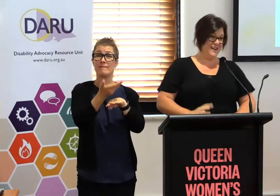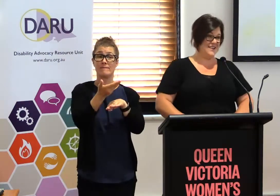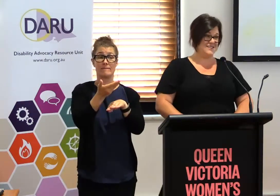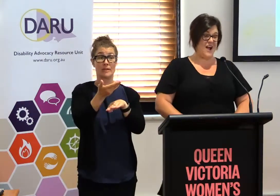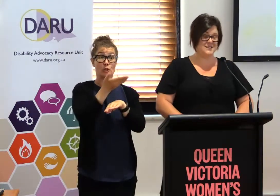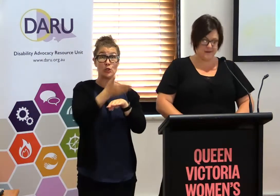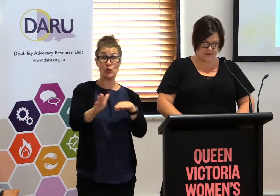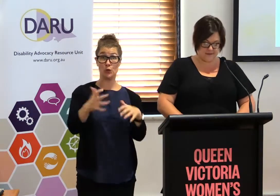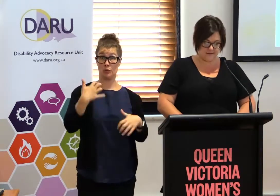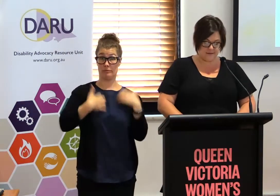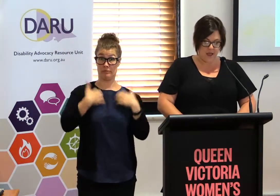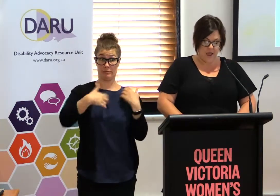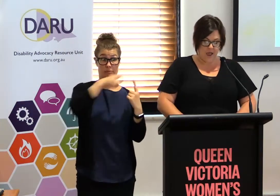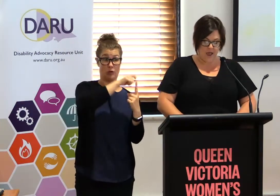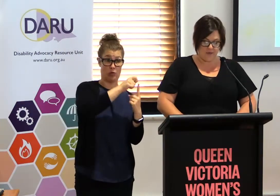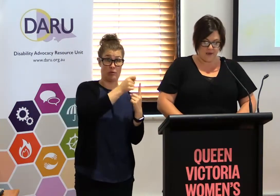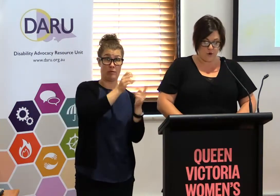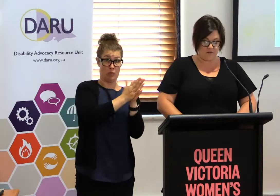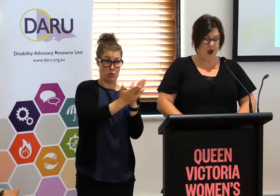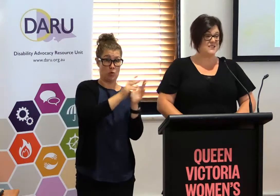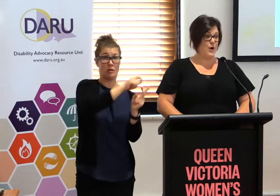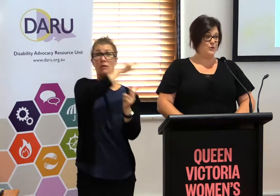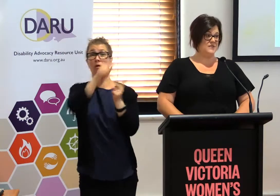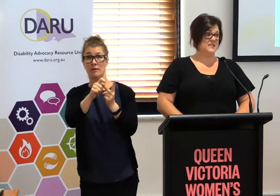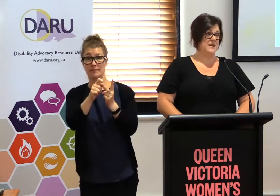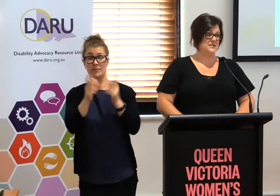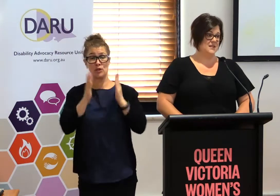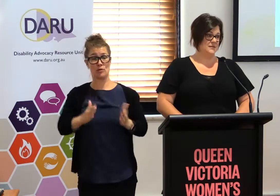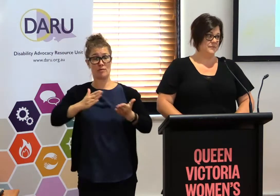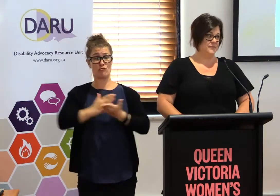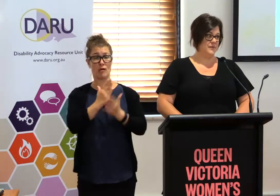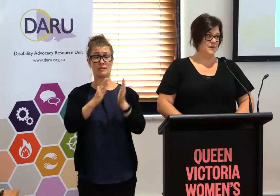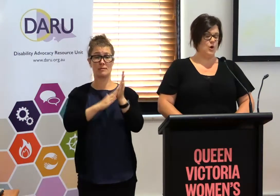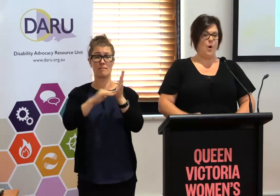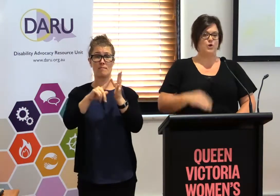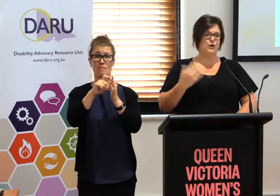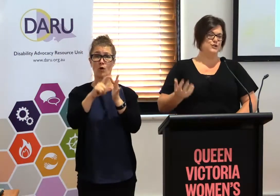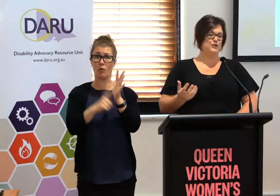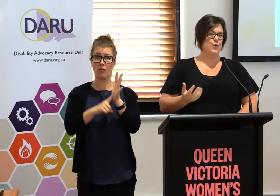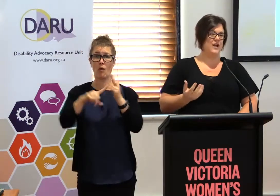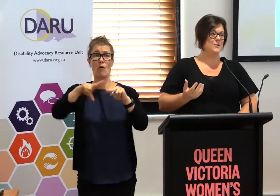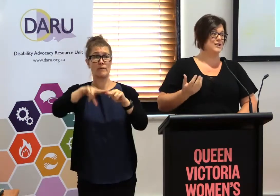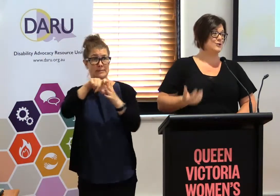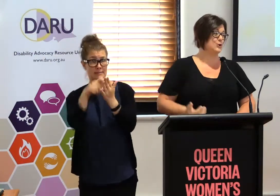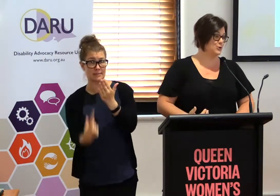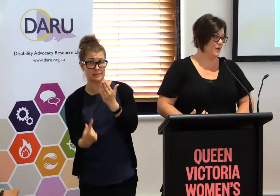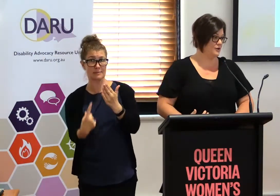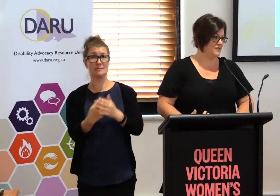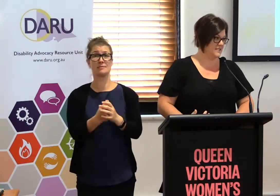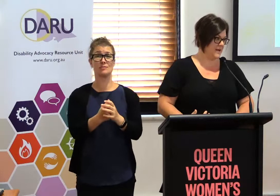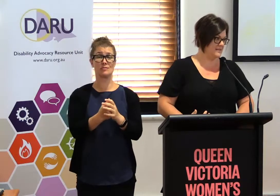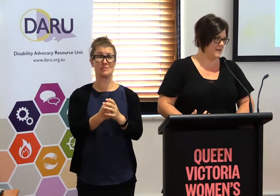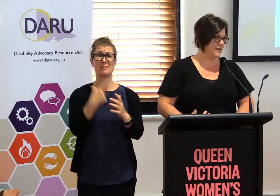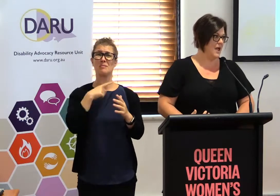that's really exciting is the human rights model of disability. So we're also used to working with the social model